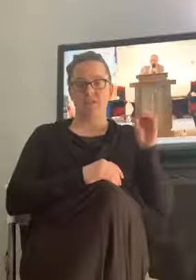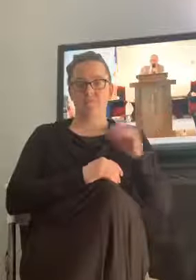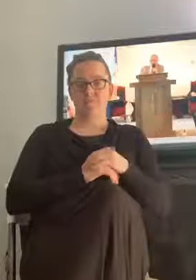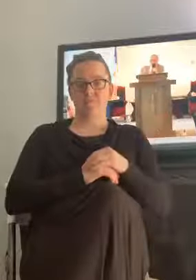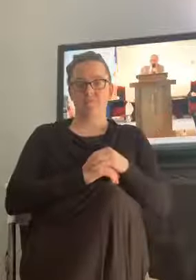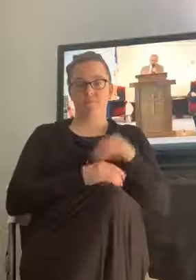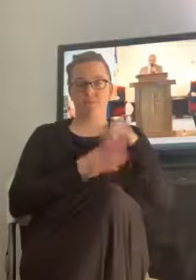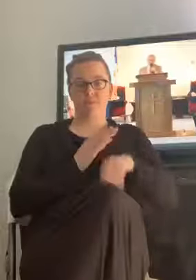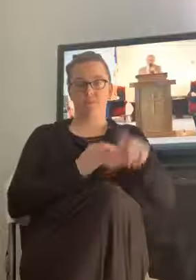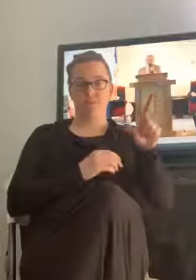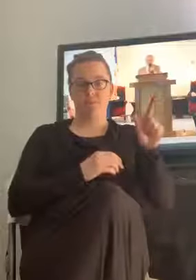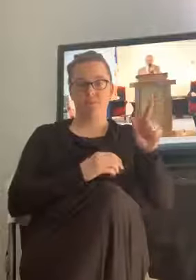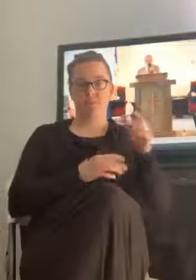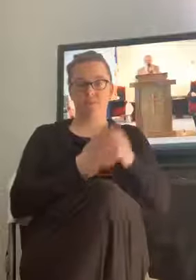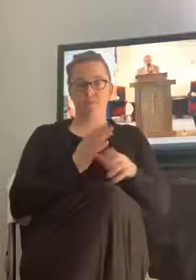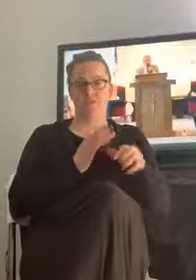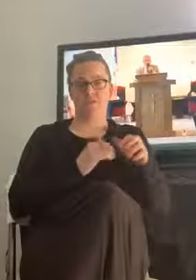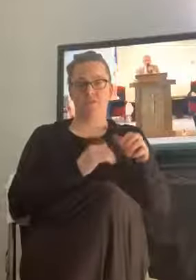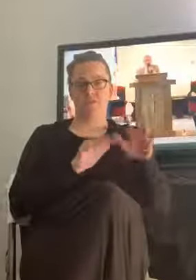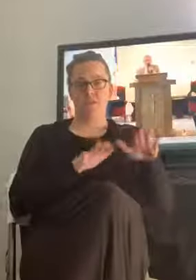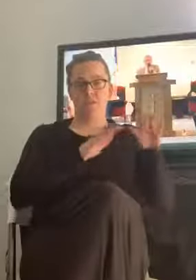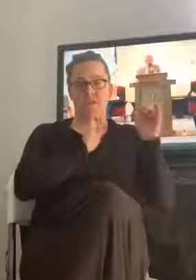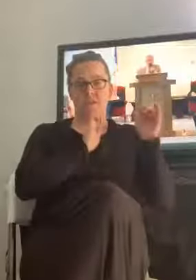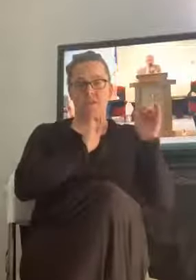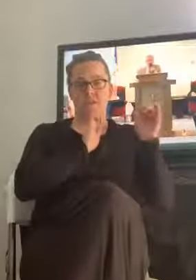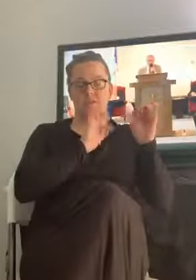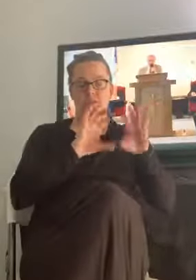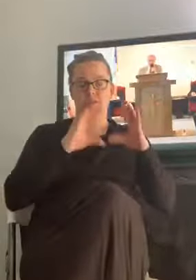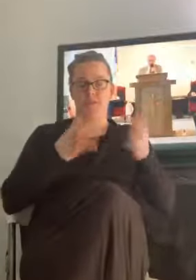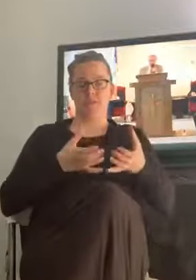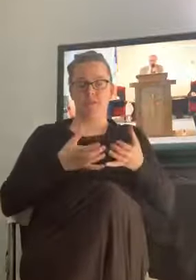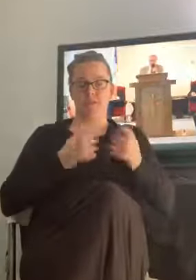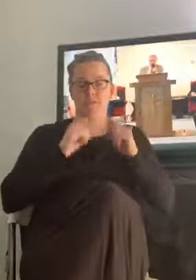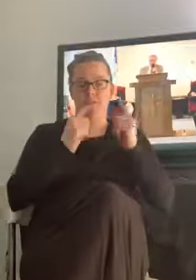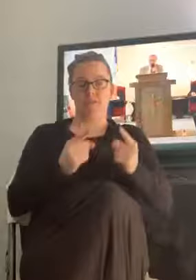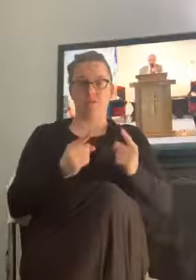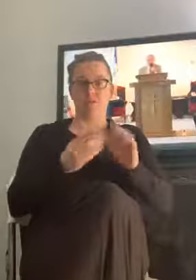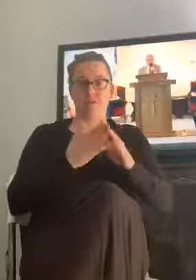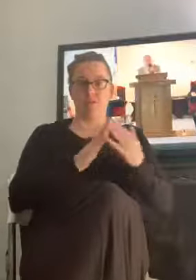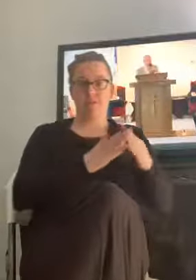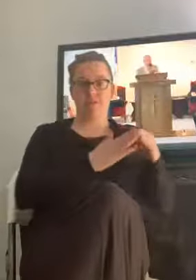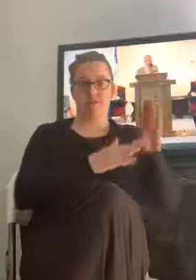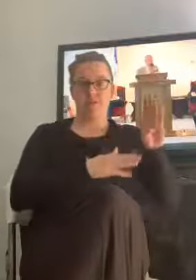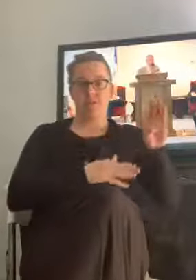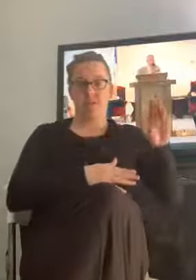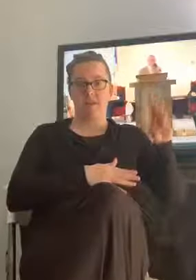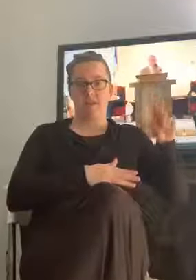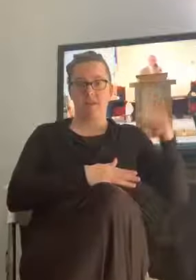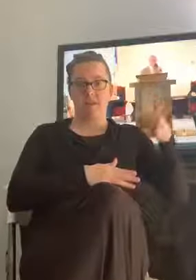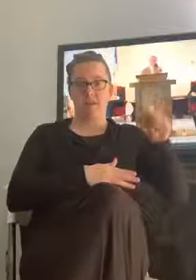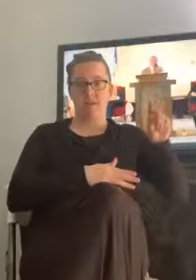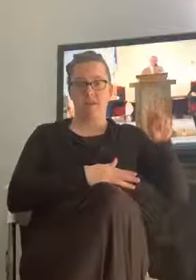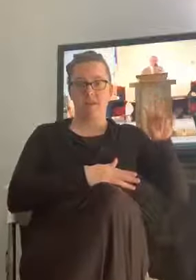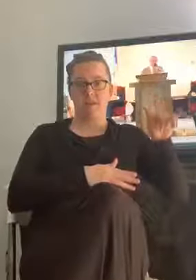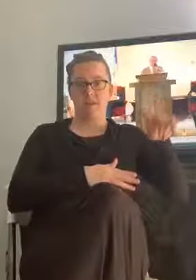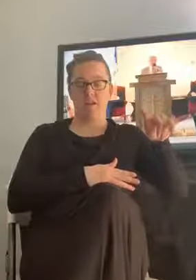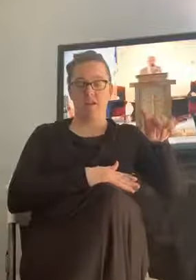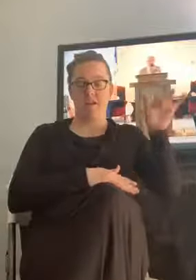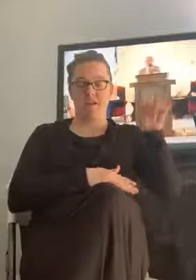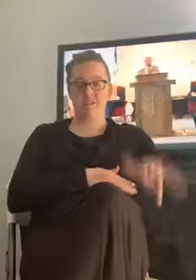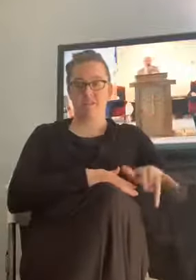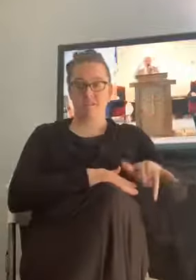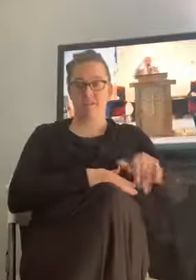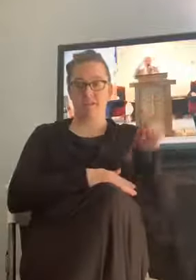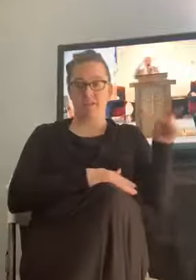he left them and went out of the city unto Bethany and lodged there. Yeah.